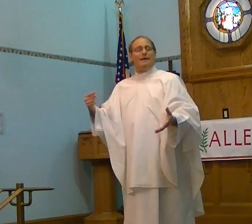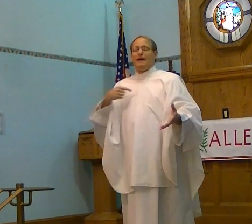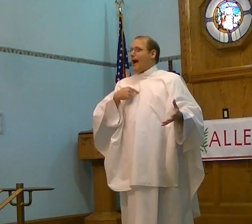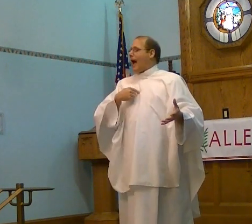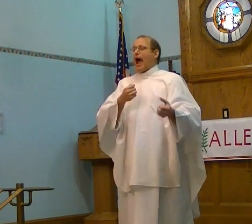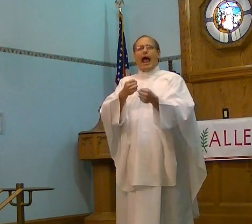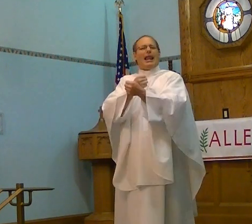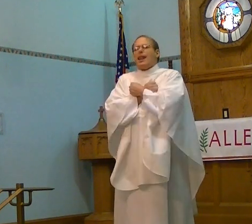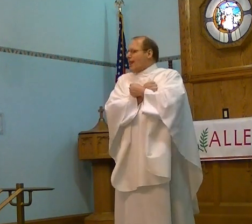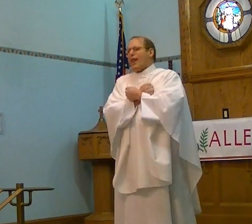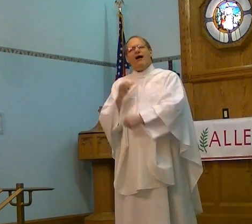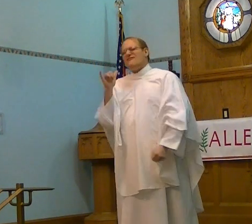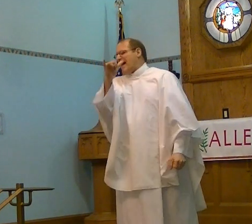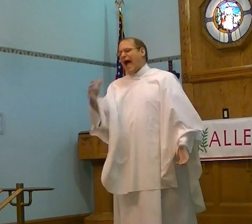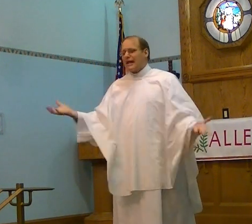I would love that.